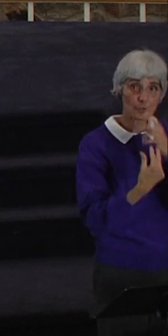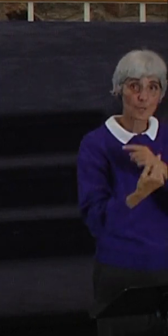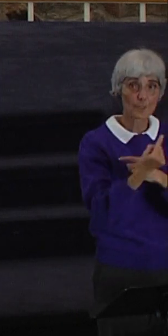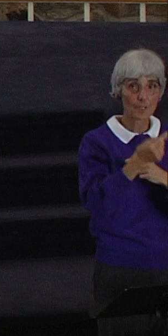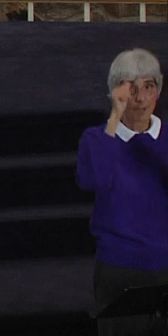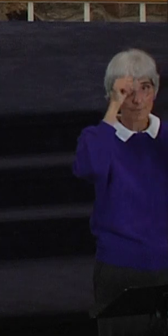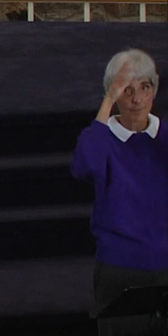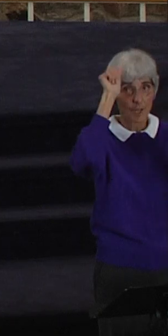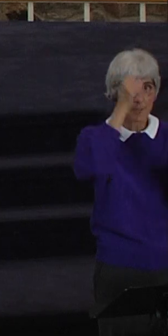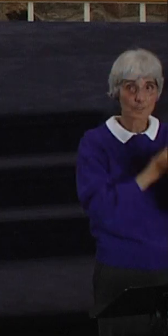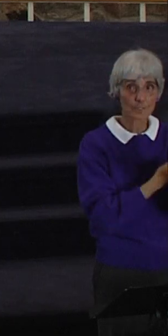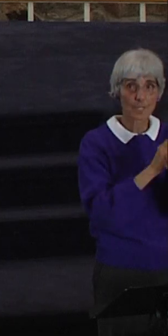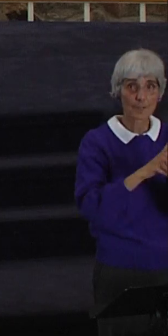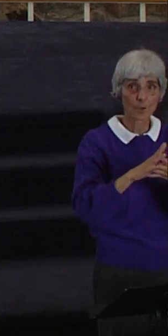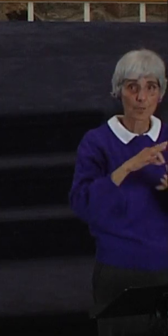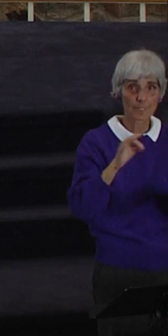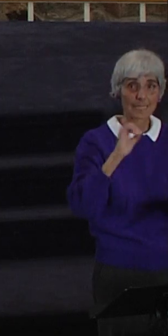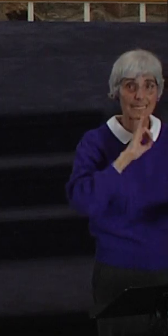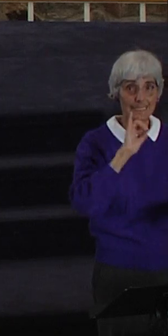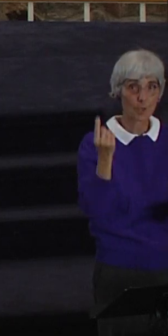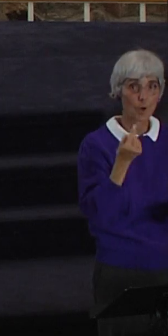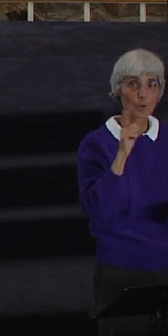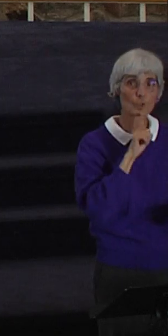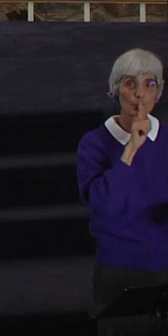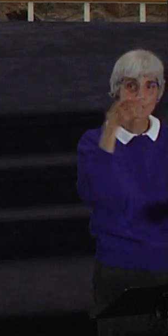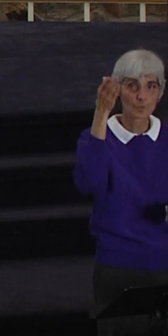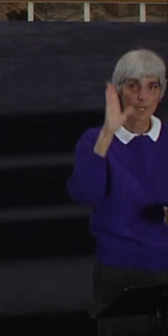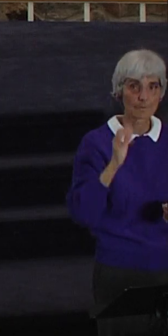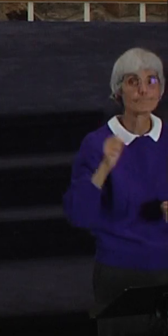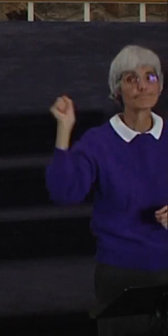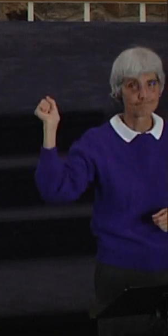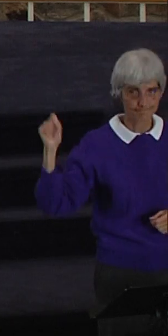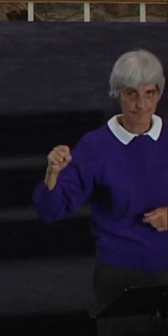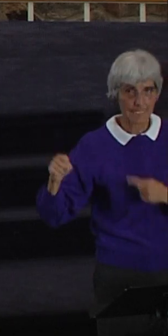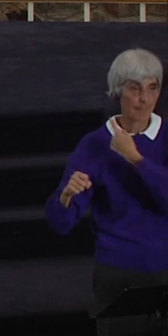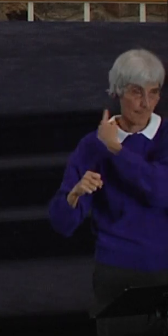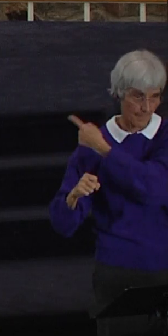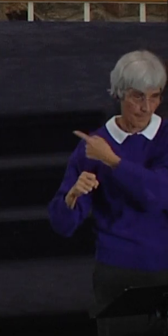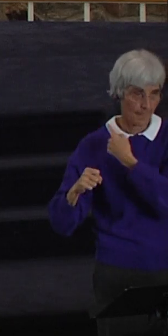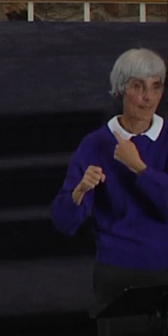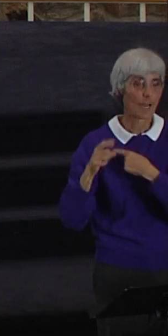God, Father, Son, and Holy Spirit, is the only true God? Yes, I